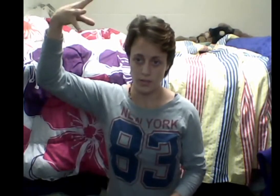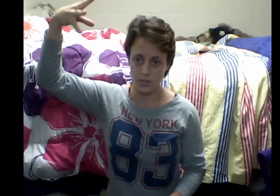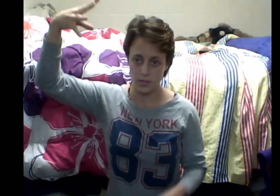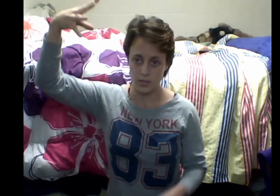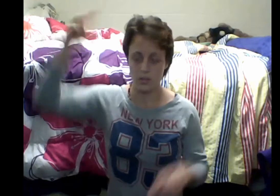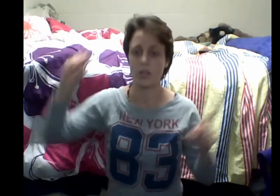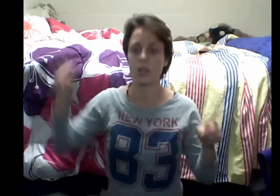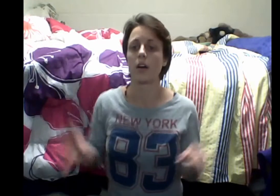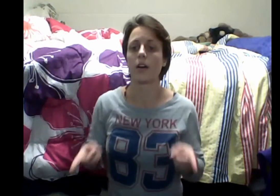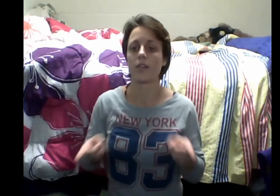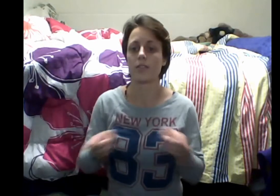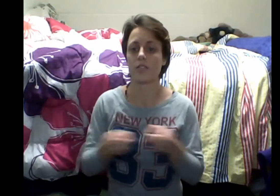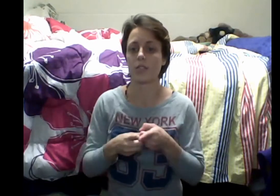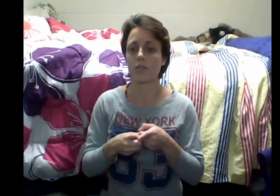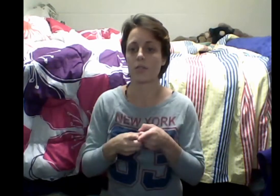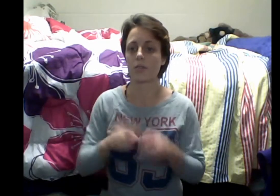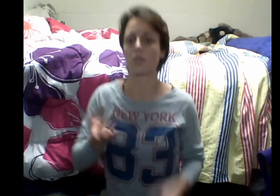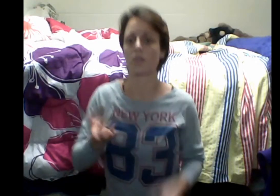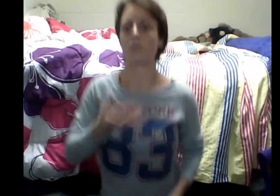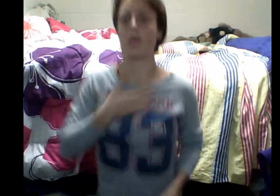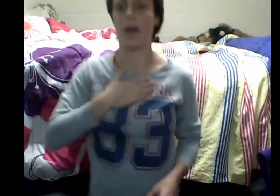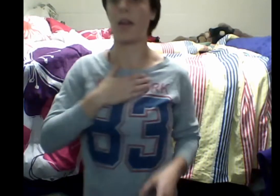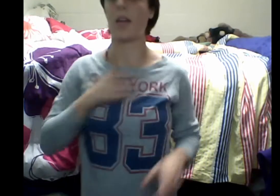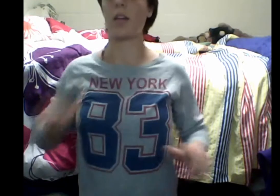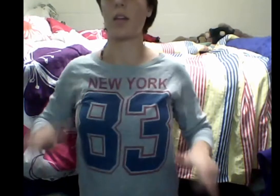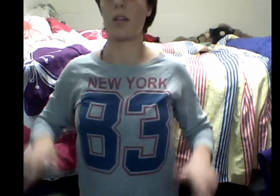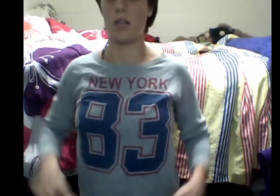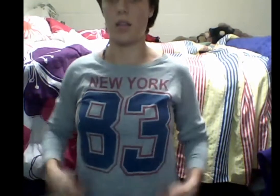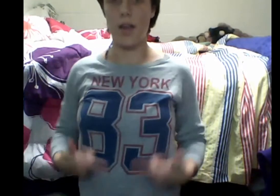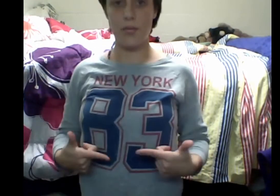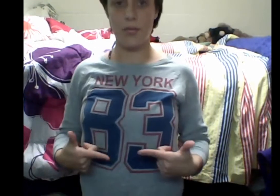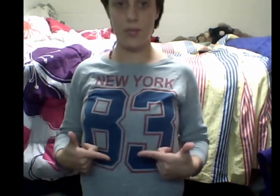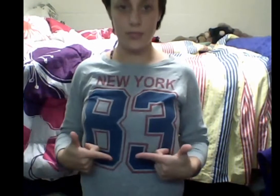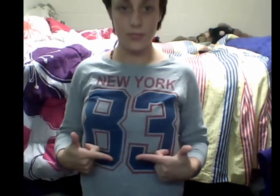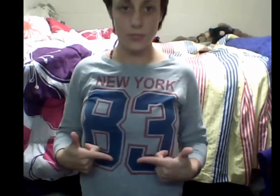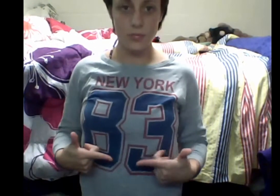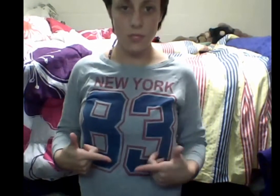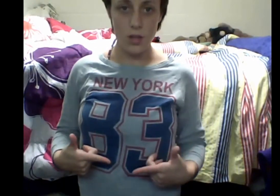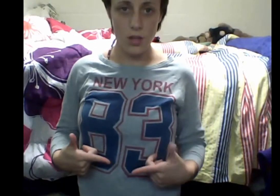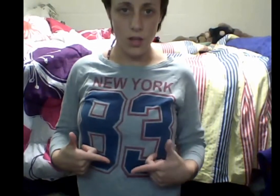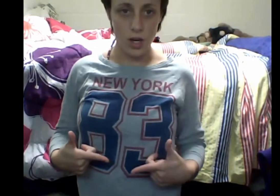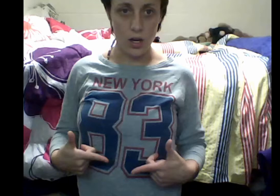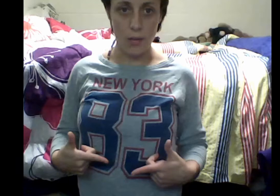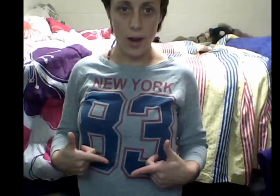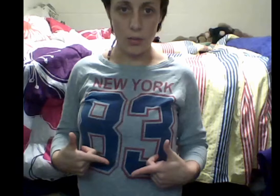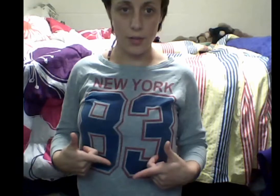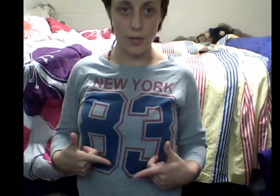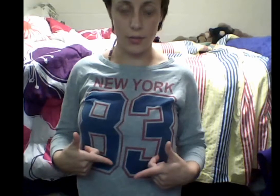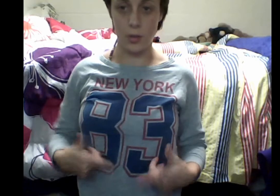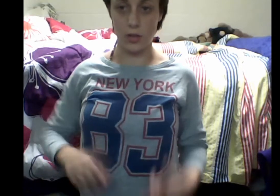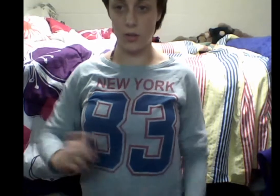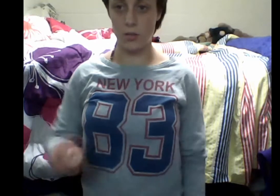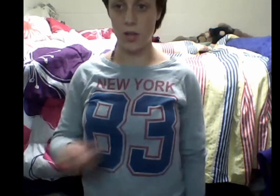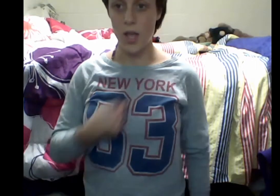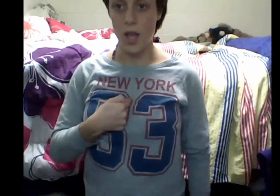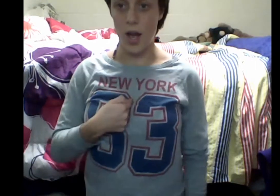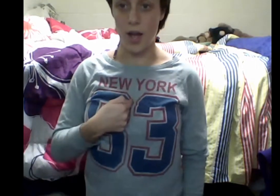Light unto my life. I will live for you alone.